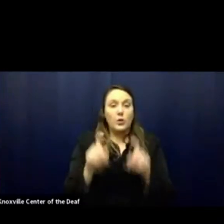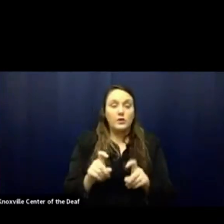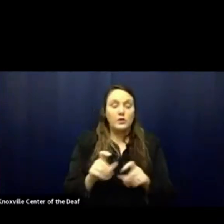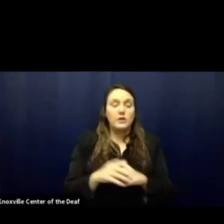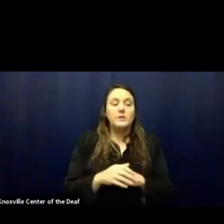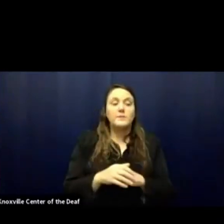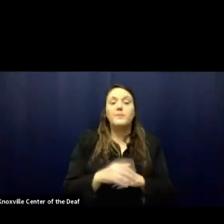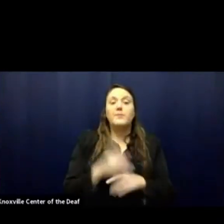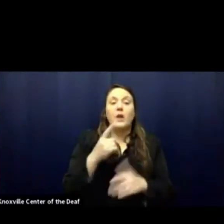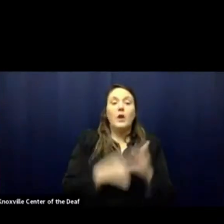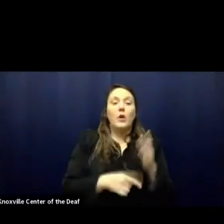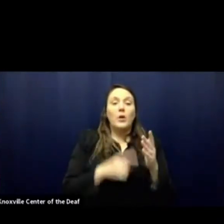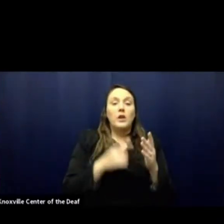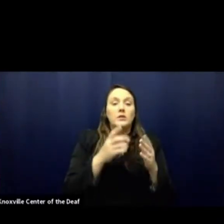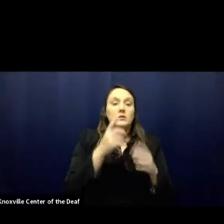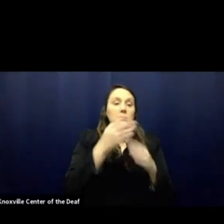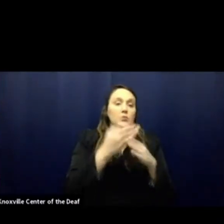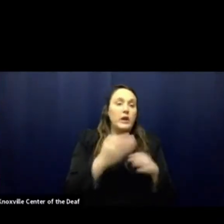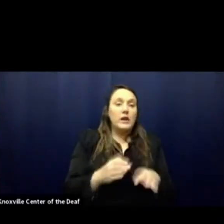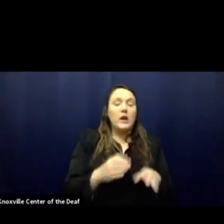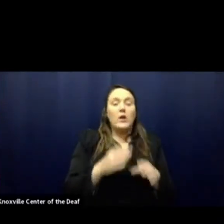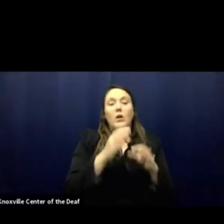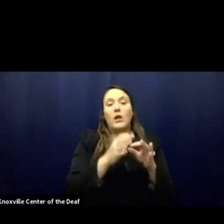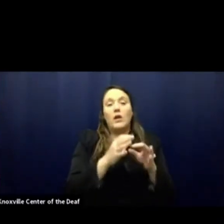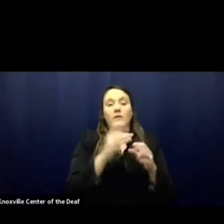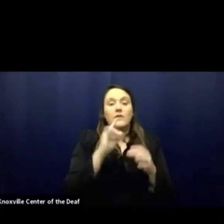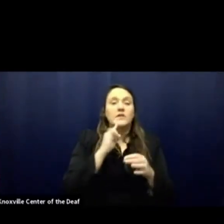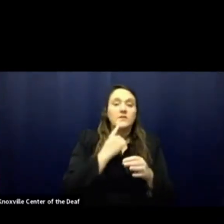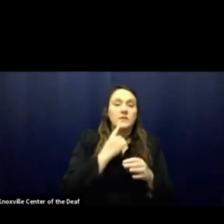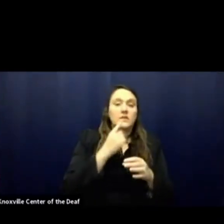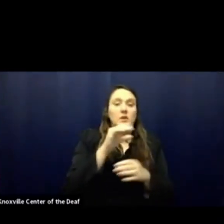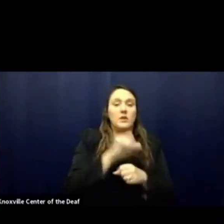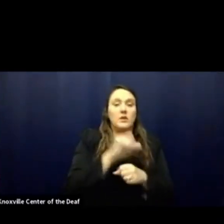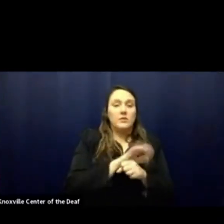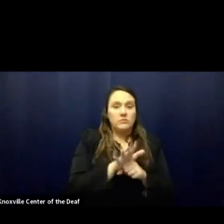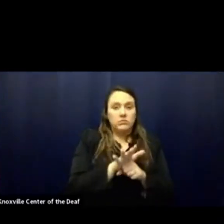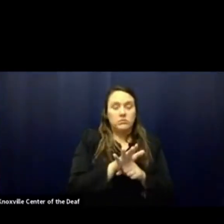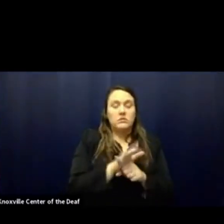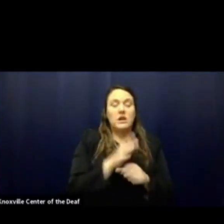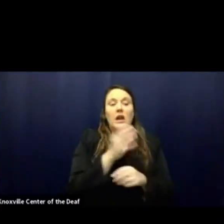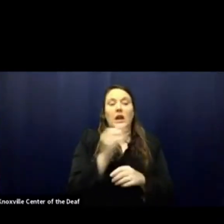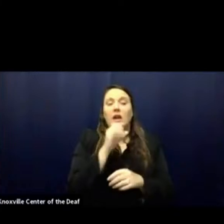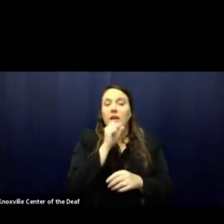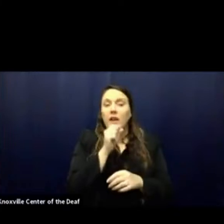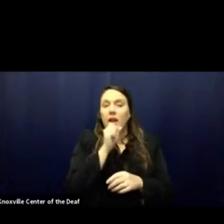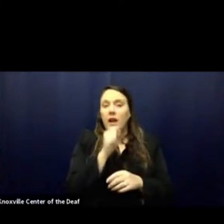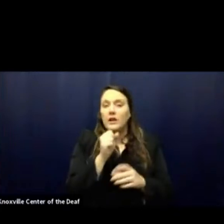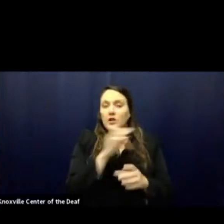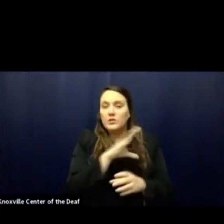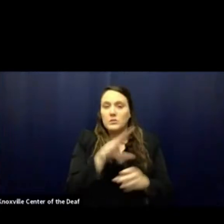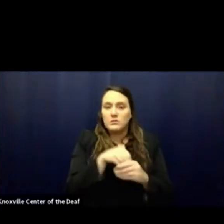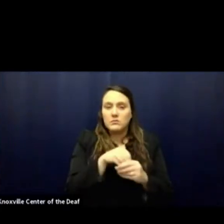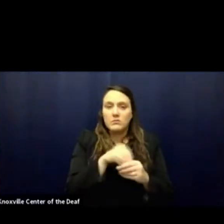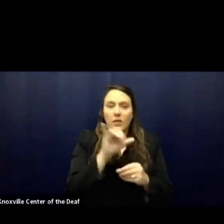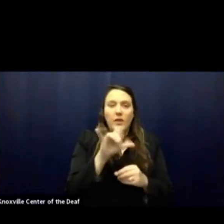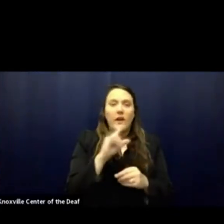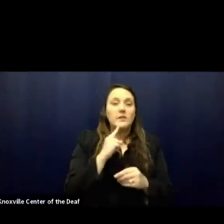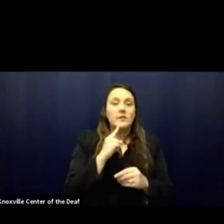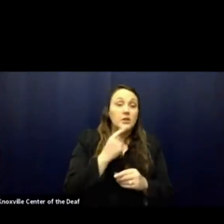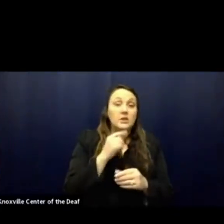of the severity of each positive case of COVID-19? And how does age play a factor into the severity of